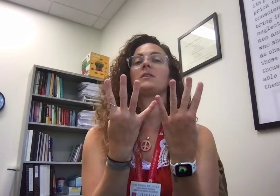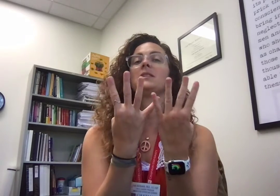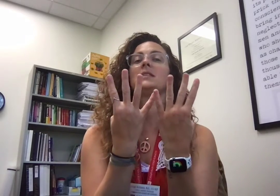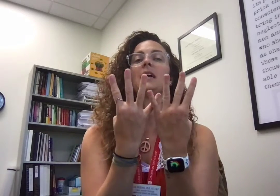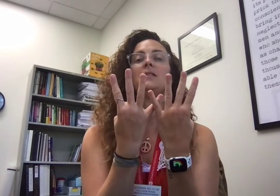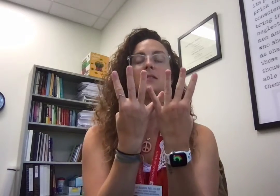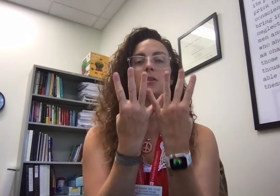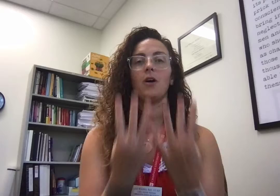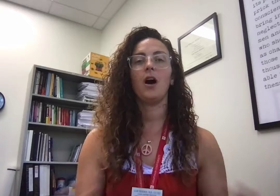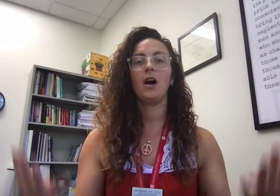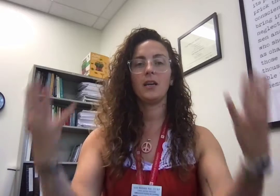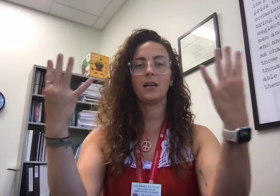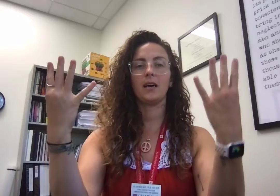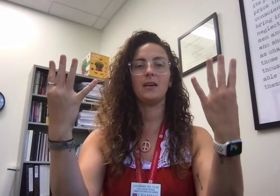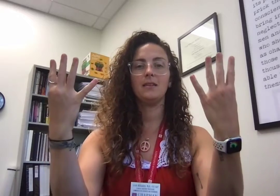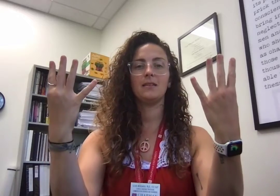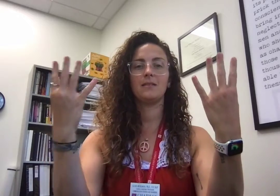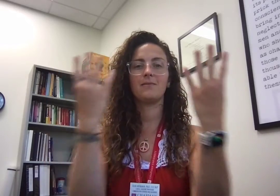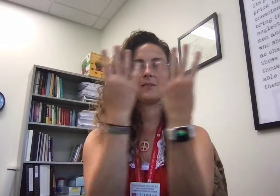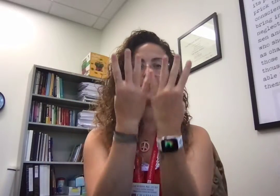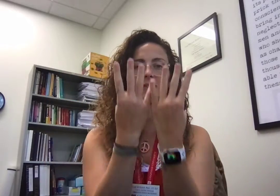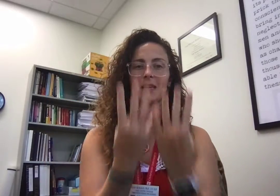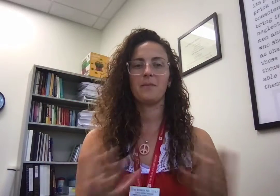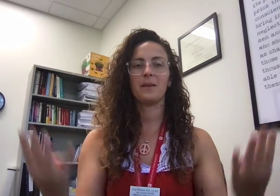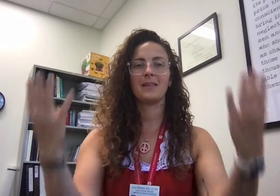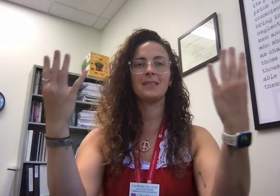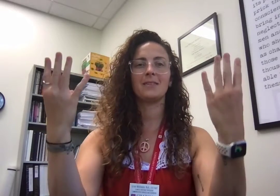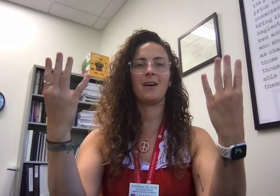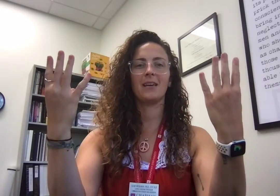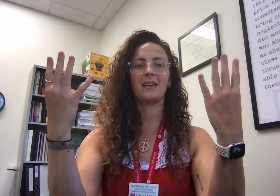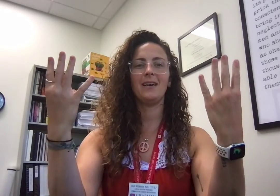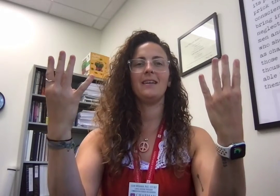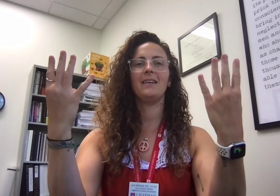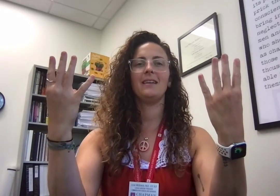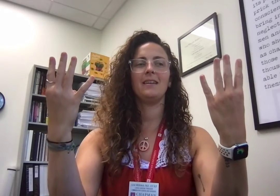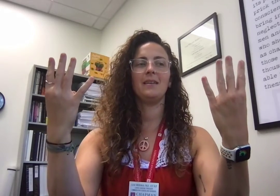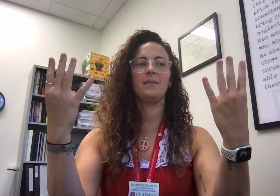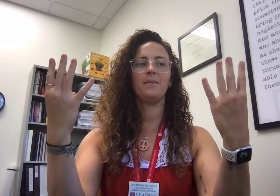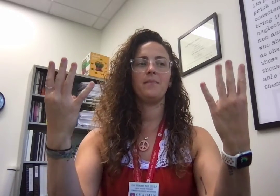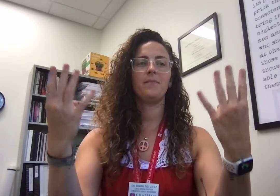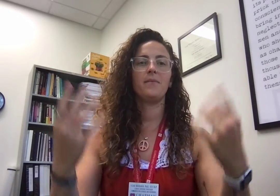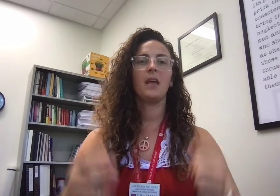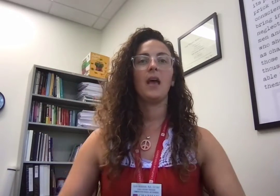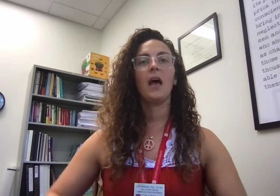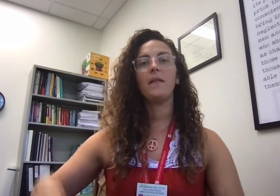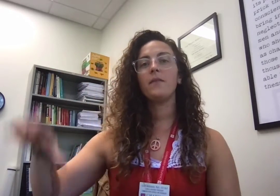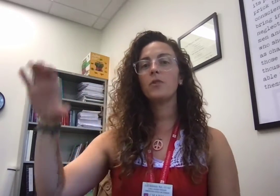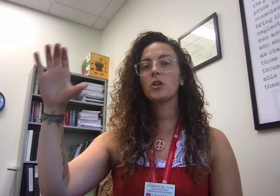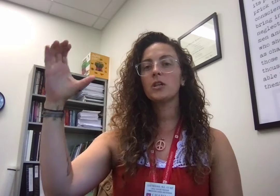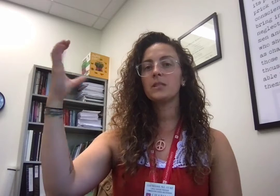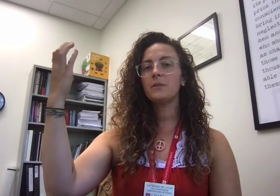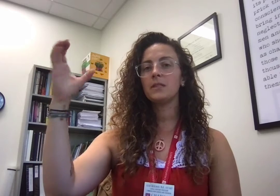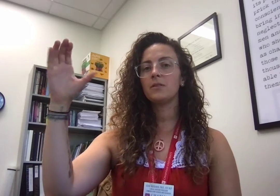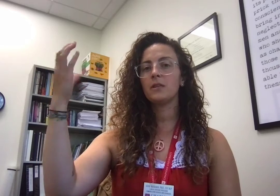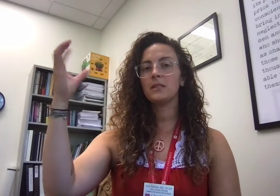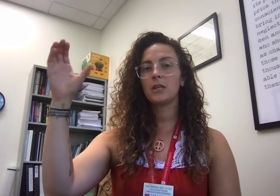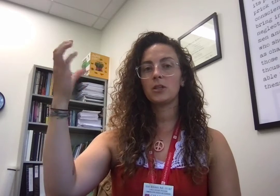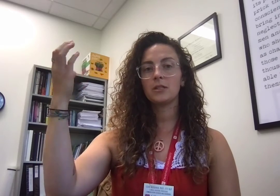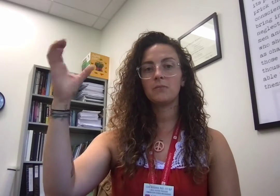to sign. So Hanukkah, where you just come up like this. So Hanukkah. And then for Christmas, you can sign Christmas